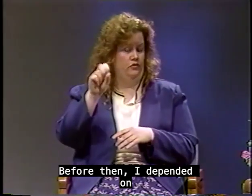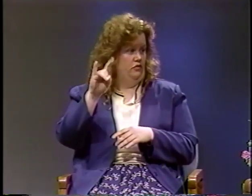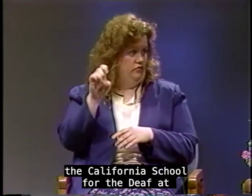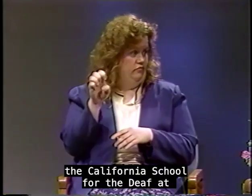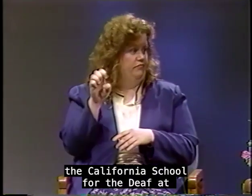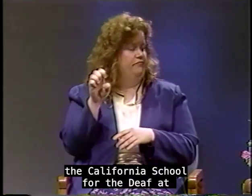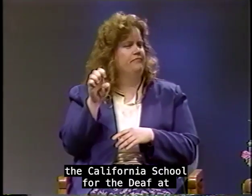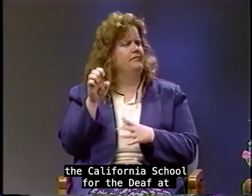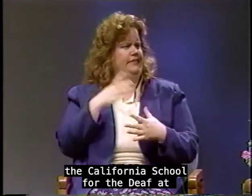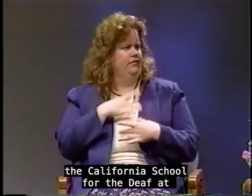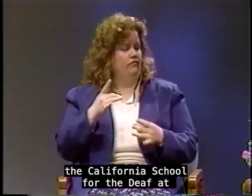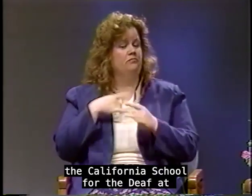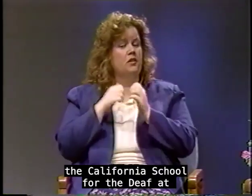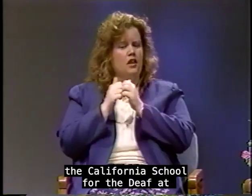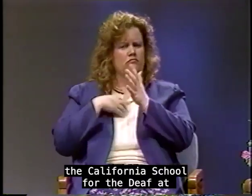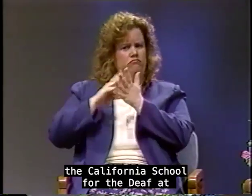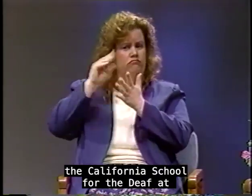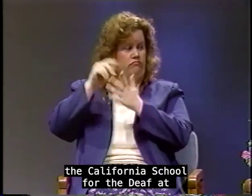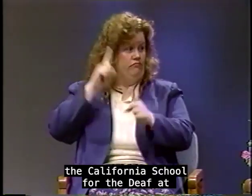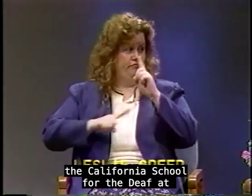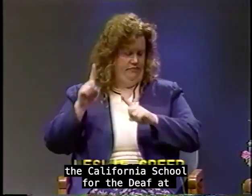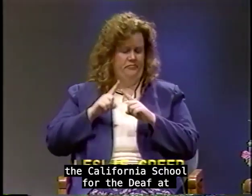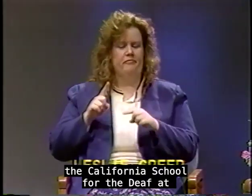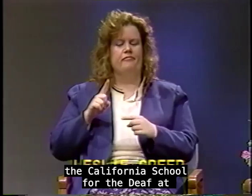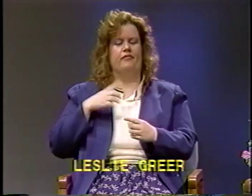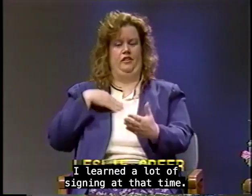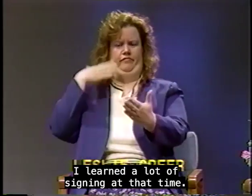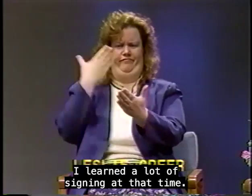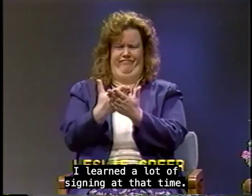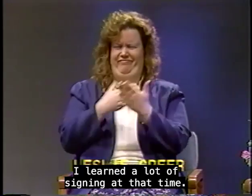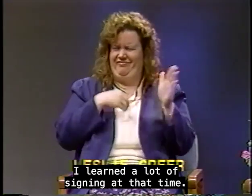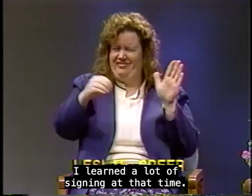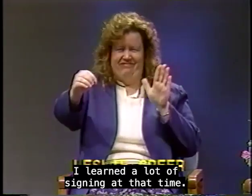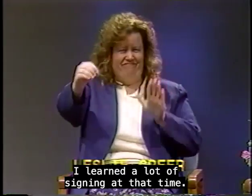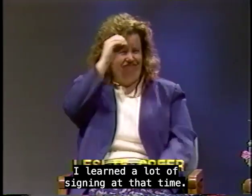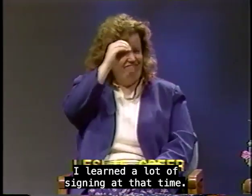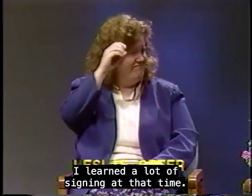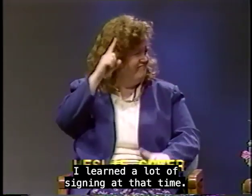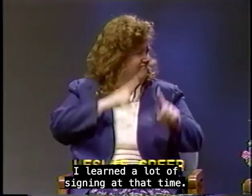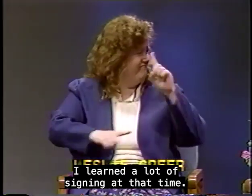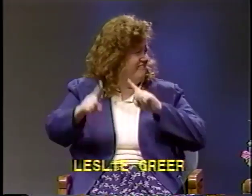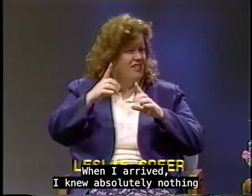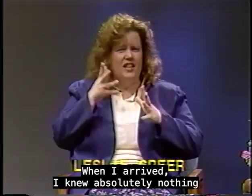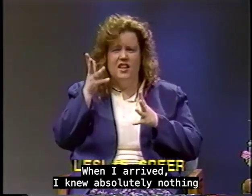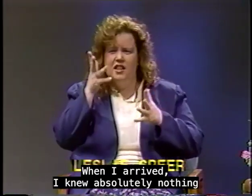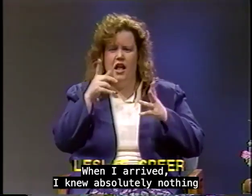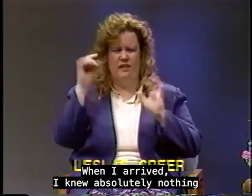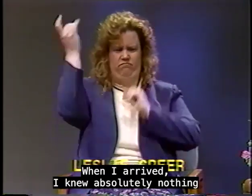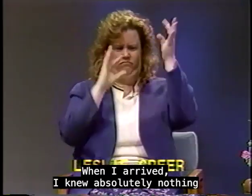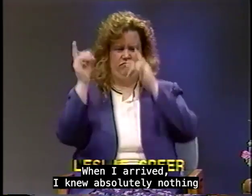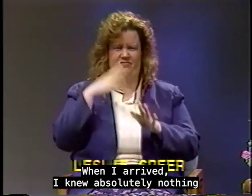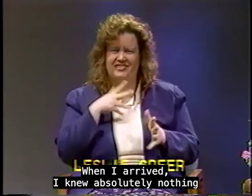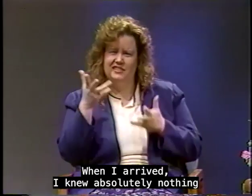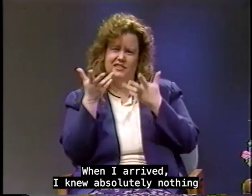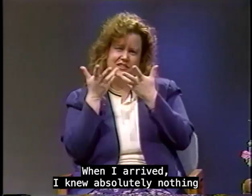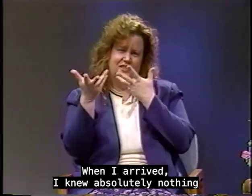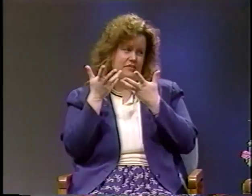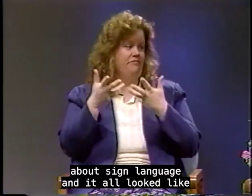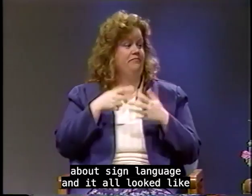to the California School for the Deaf at Riverside. I learned a lot of signing at that time. When I arrived, I knew absolutely nothing about